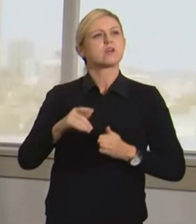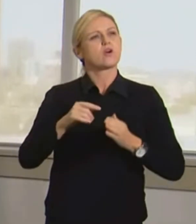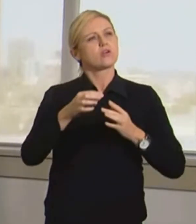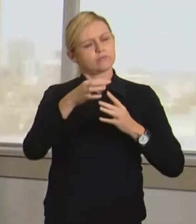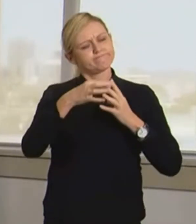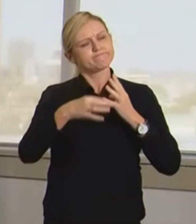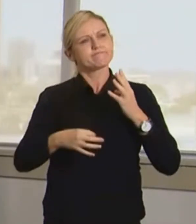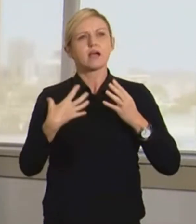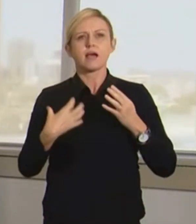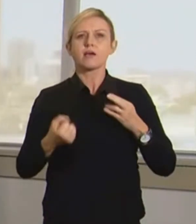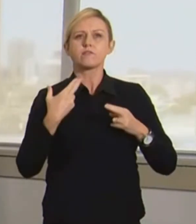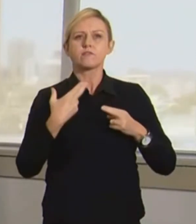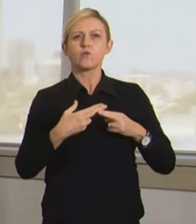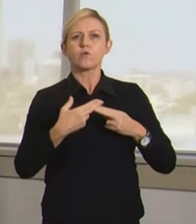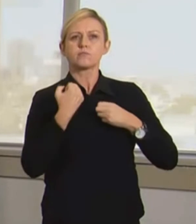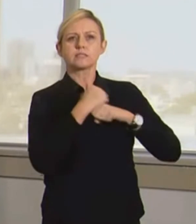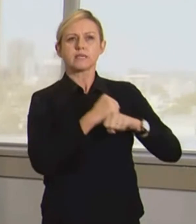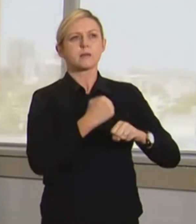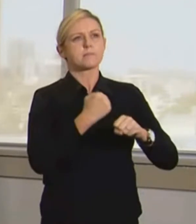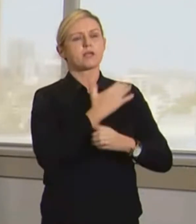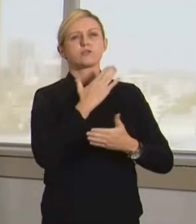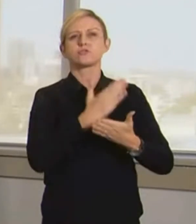place to ensure